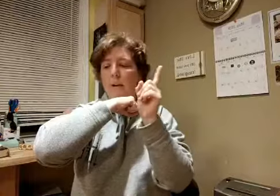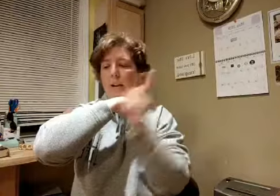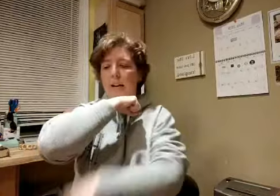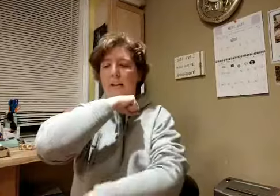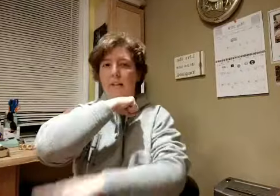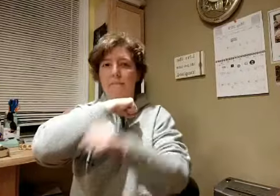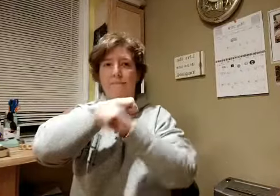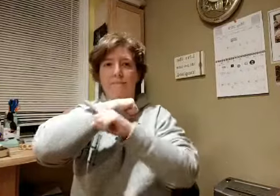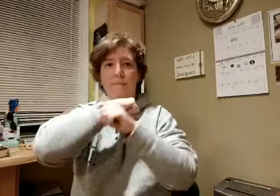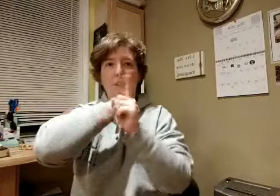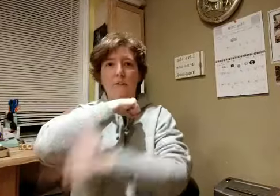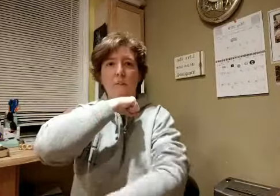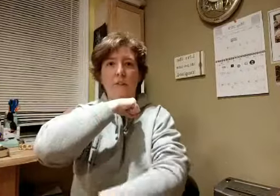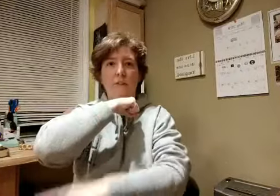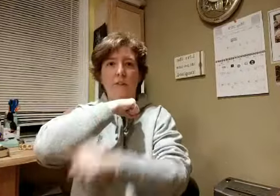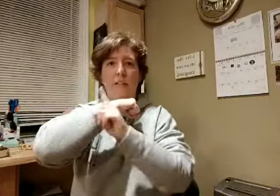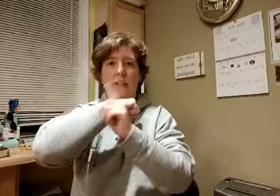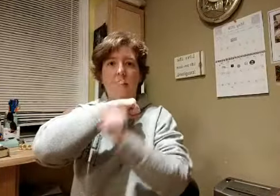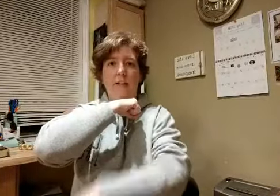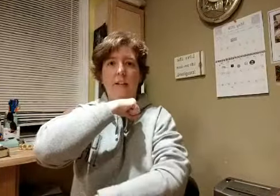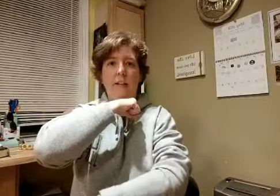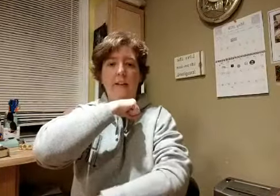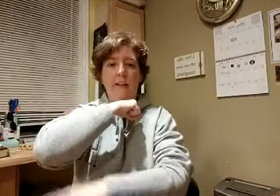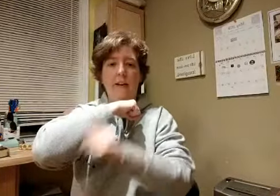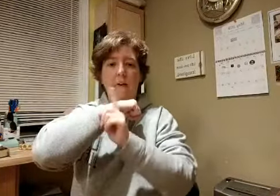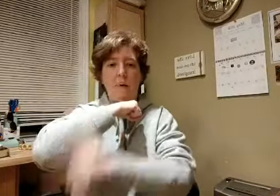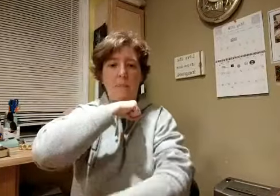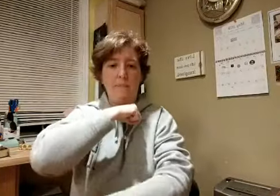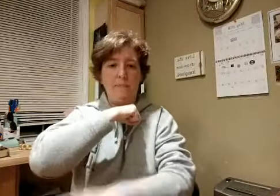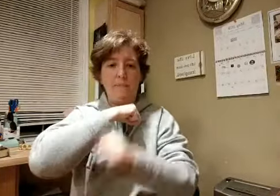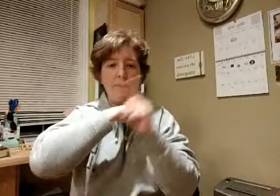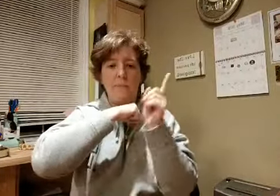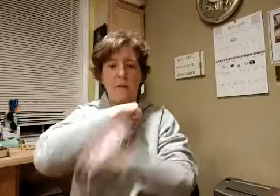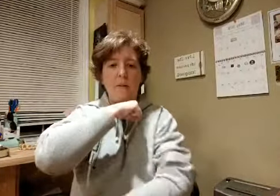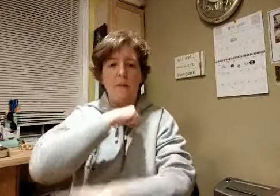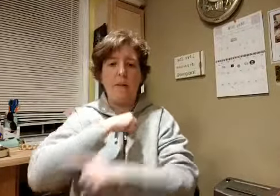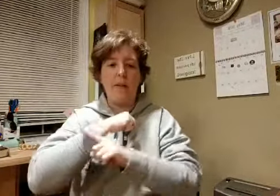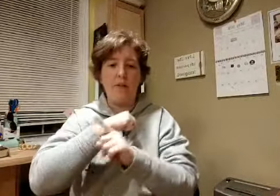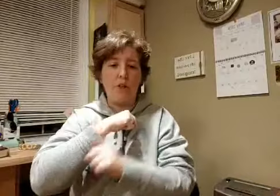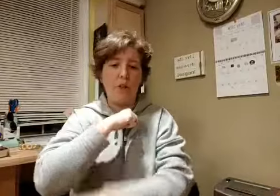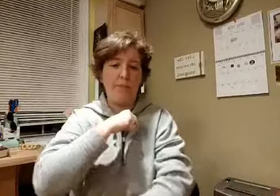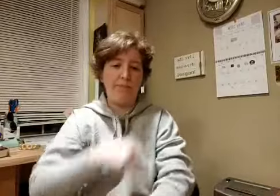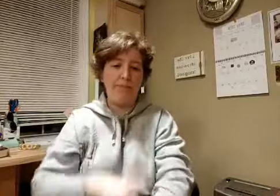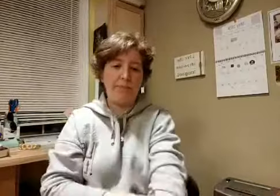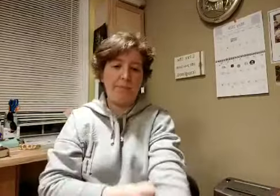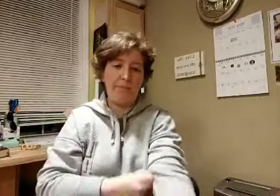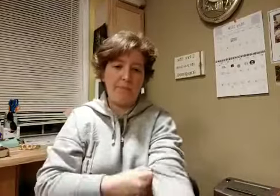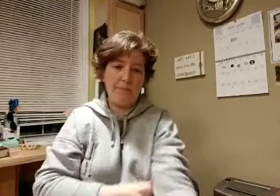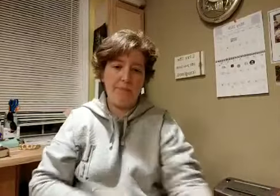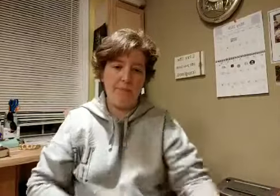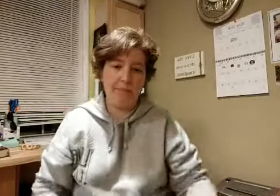hand brushes against the elbow. The Punisher.